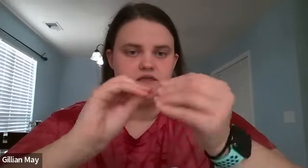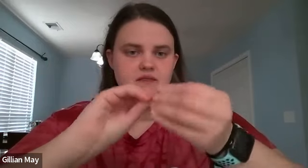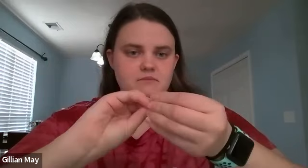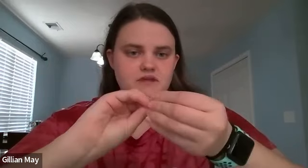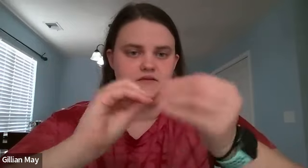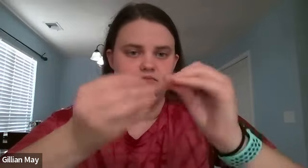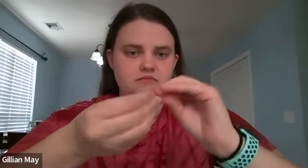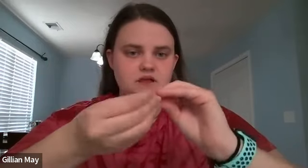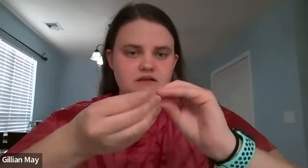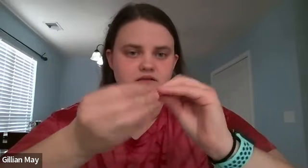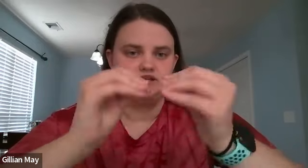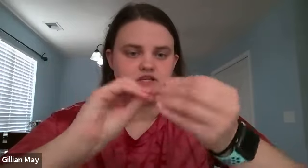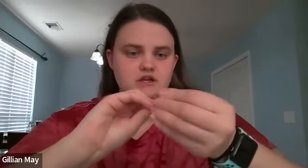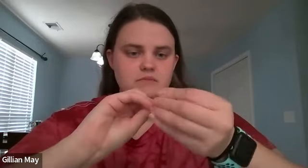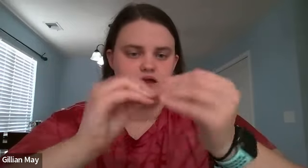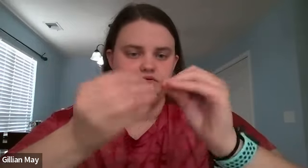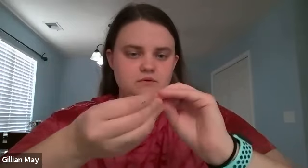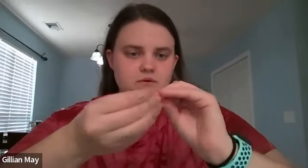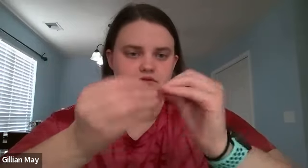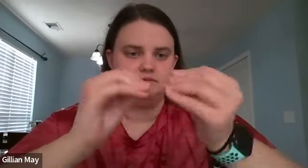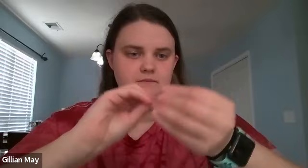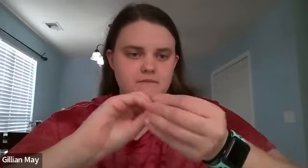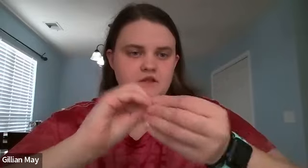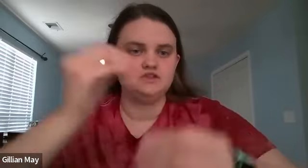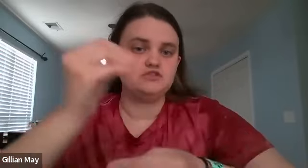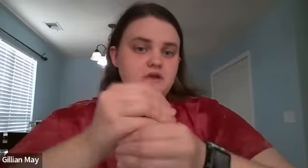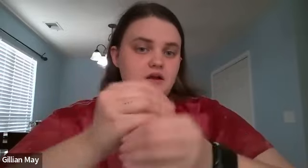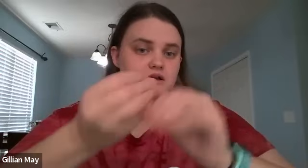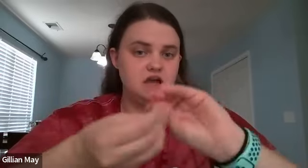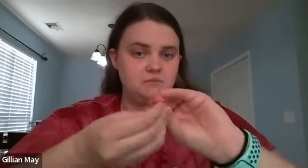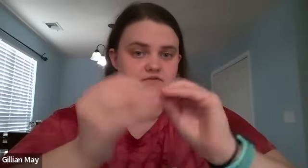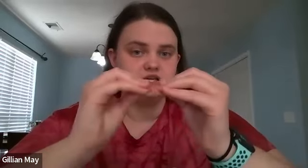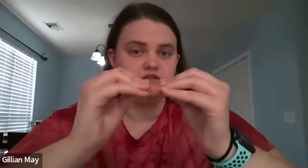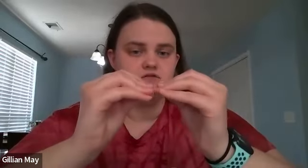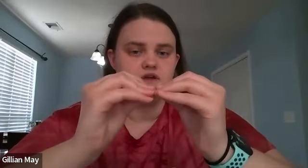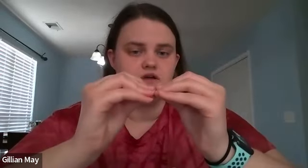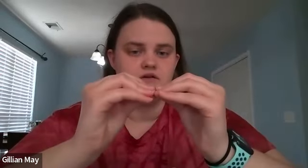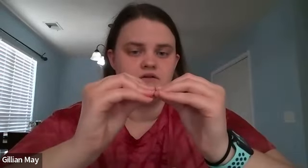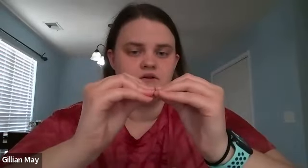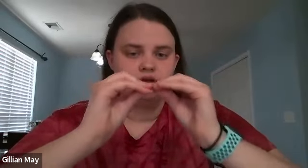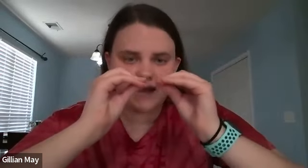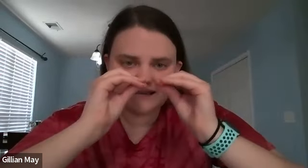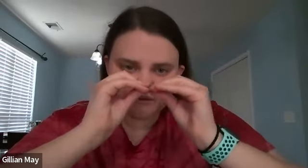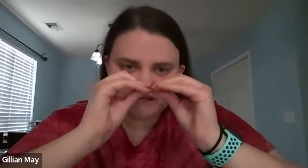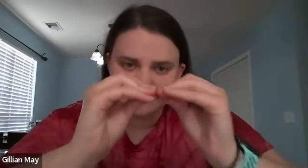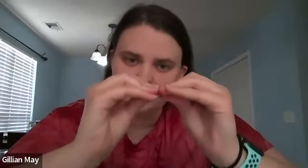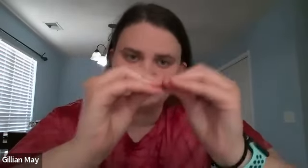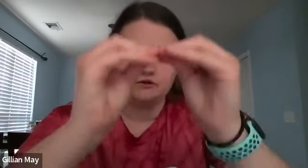then I bend them, like they just kind of go back and forth. So they're not on top of each other. They're, I guess you would say like almost like they're